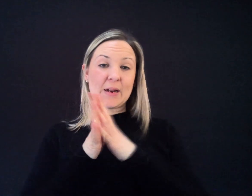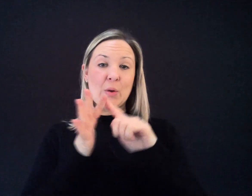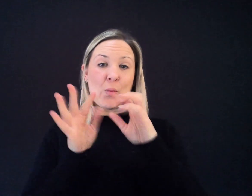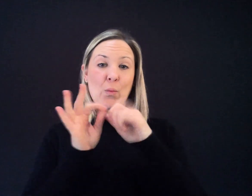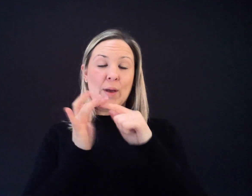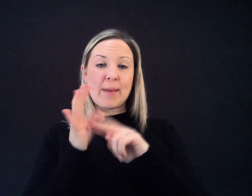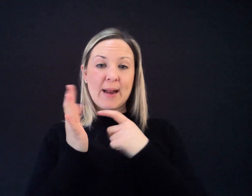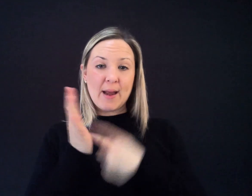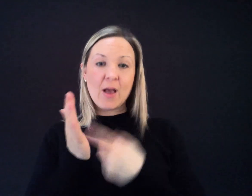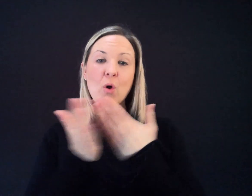20th, Canadian time.